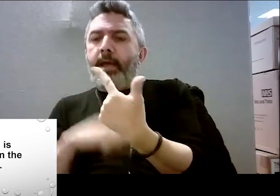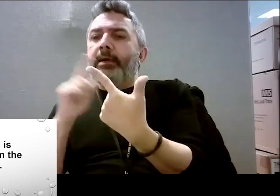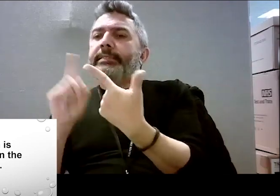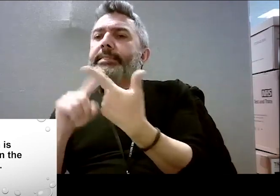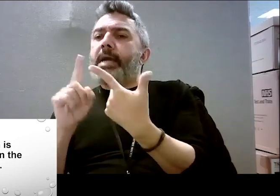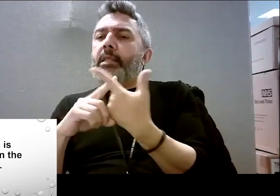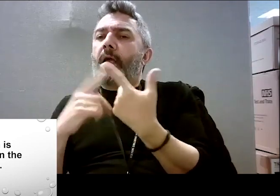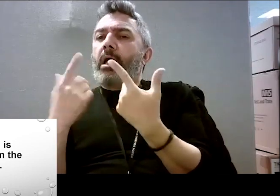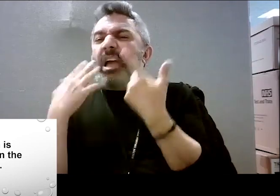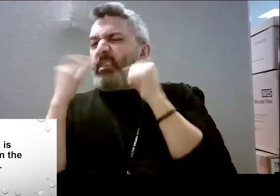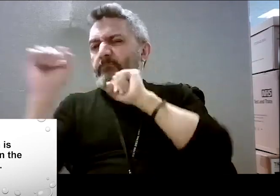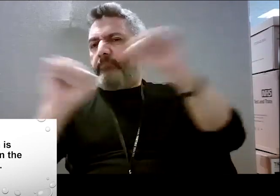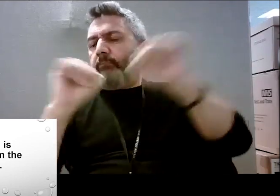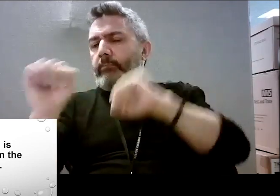top.